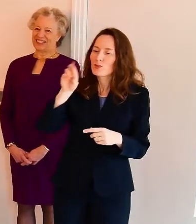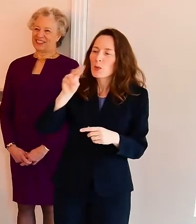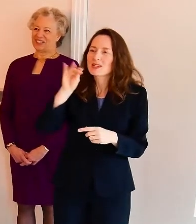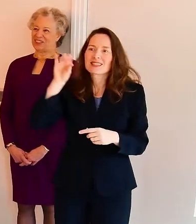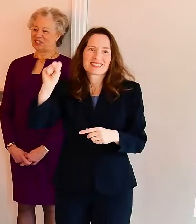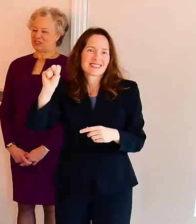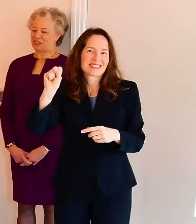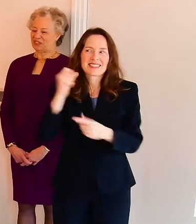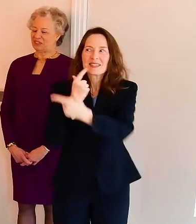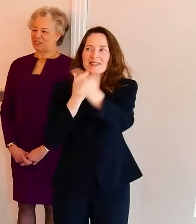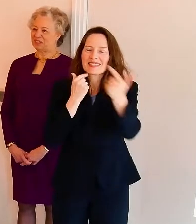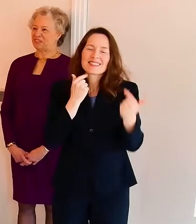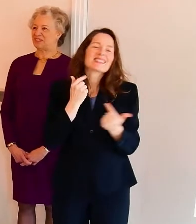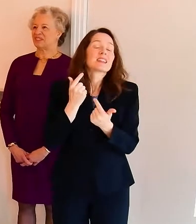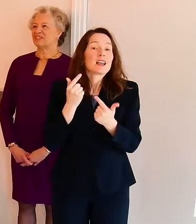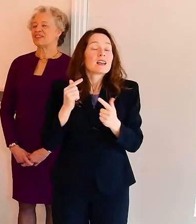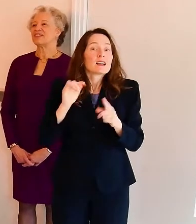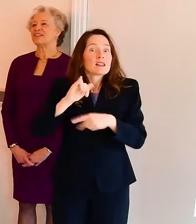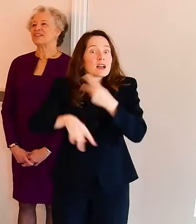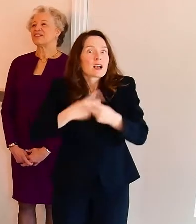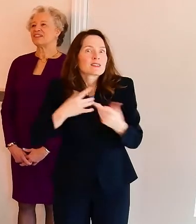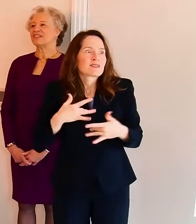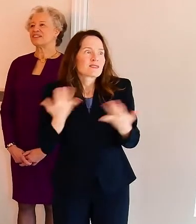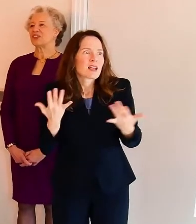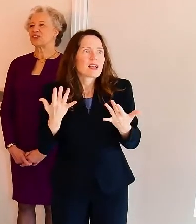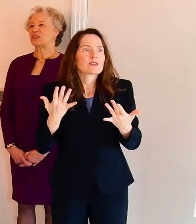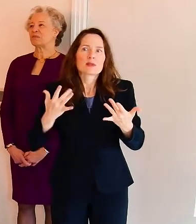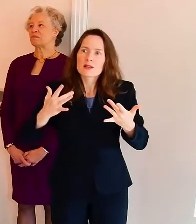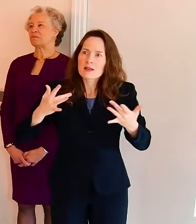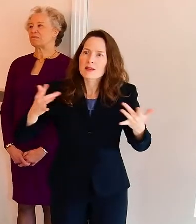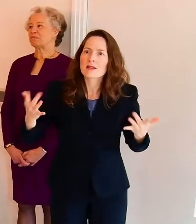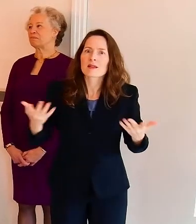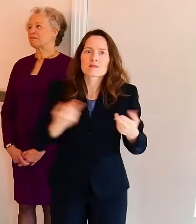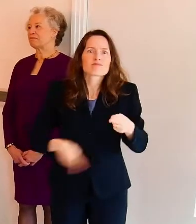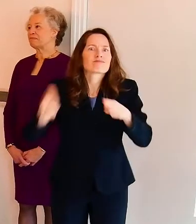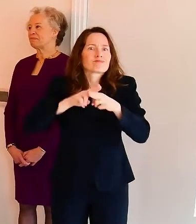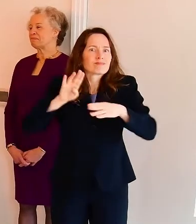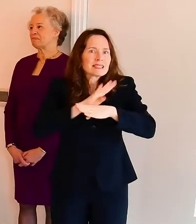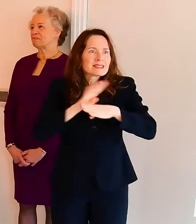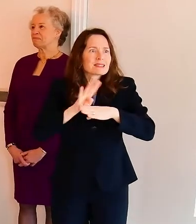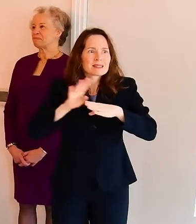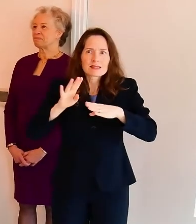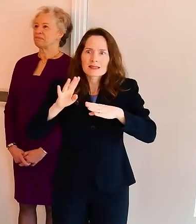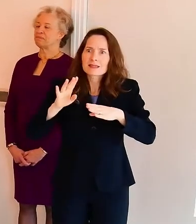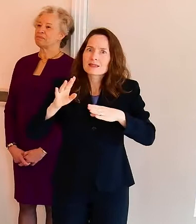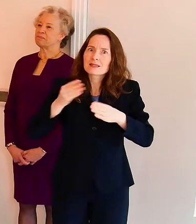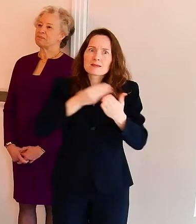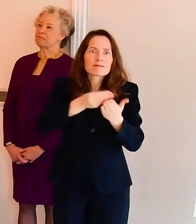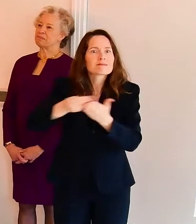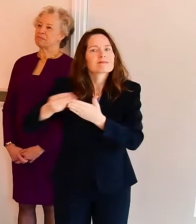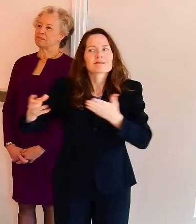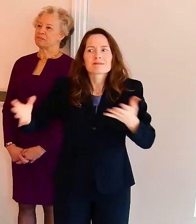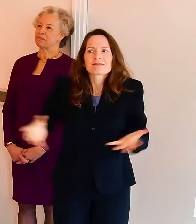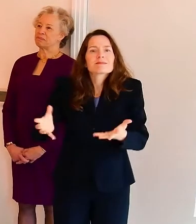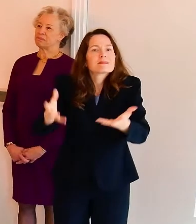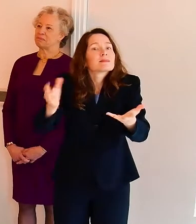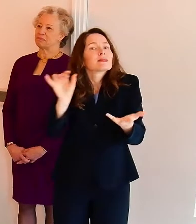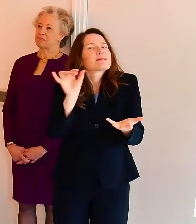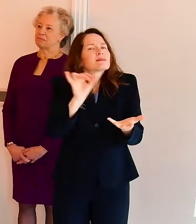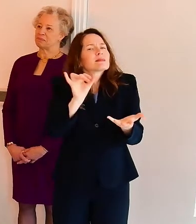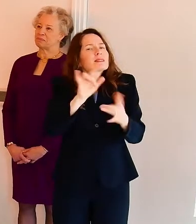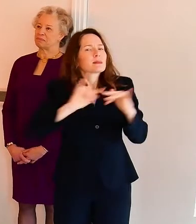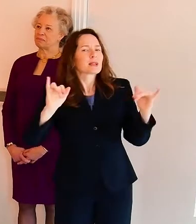These kind of events boost our businesses and restaurants, remind people around our entire state and region that Howard County